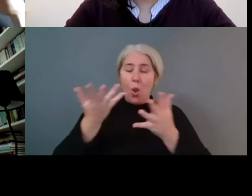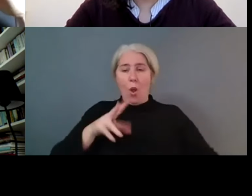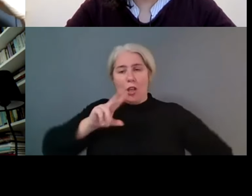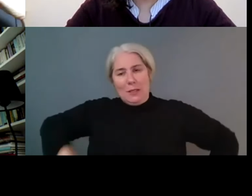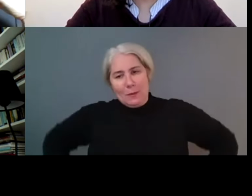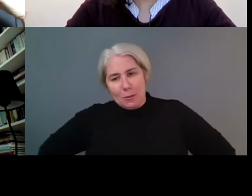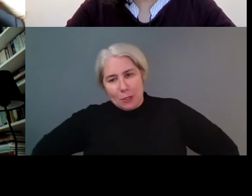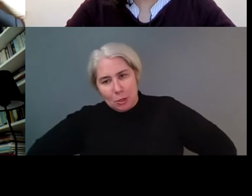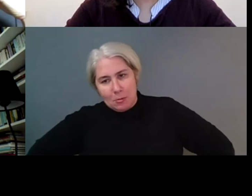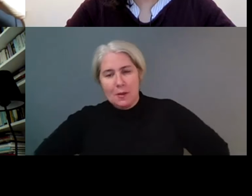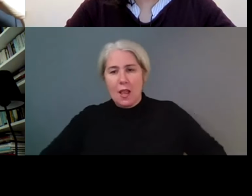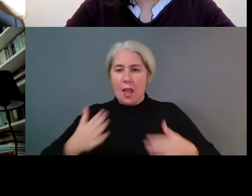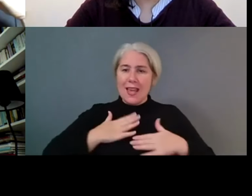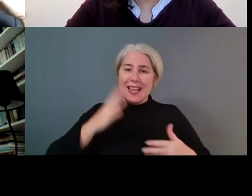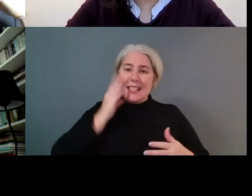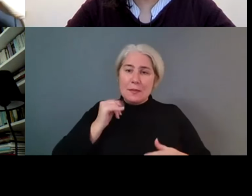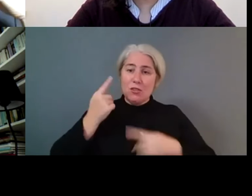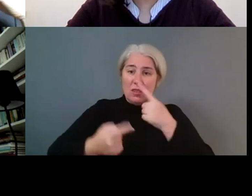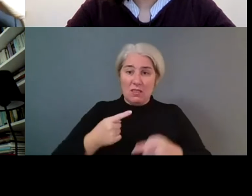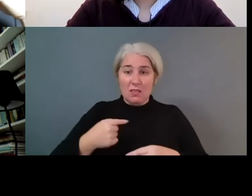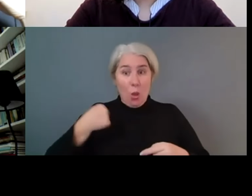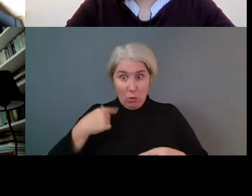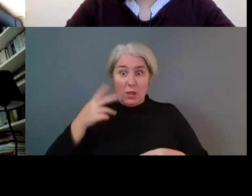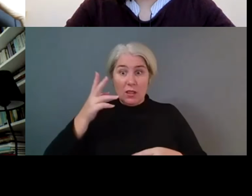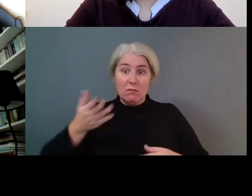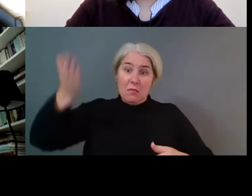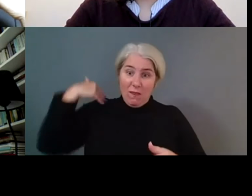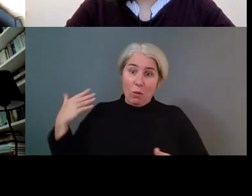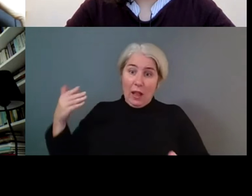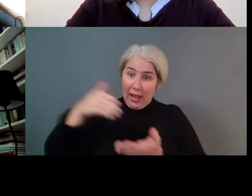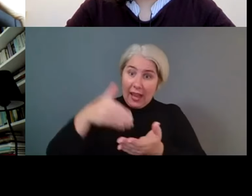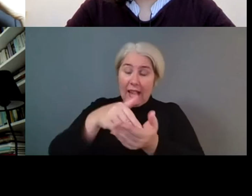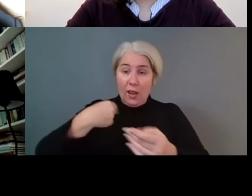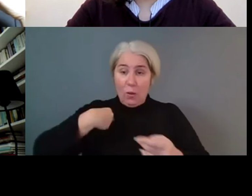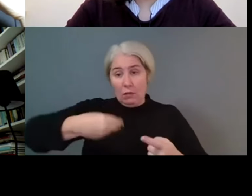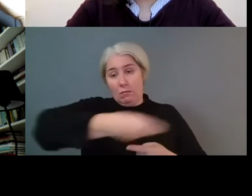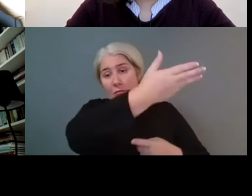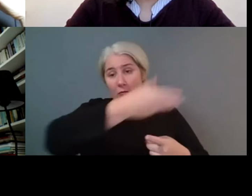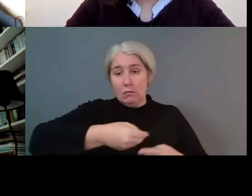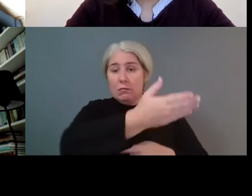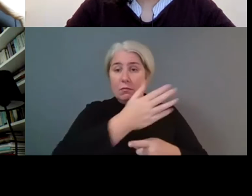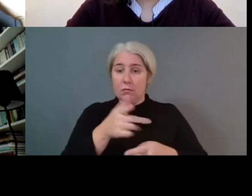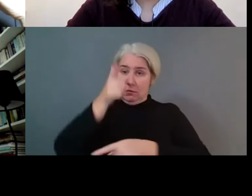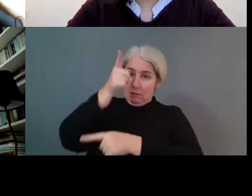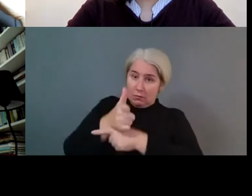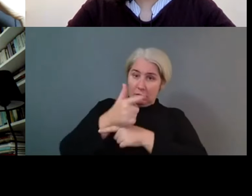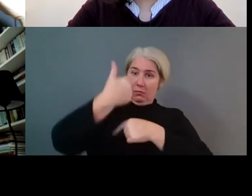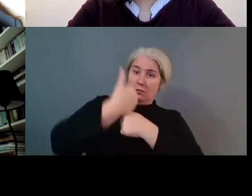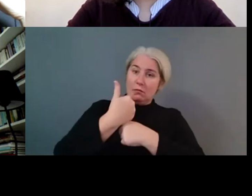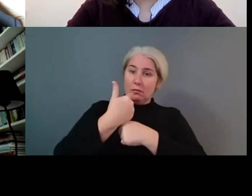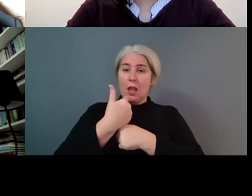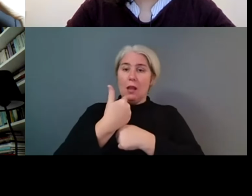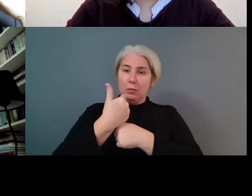useful tool that we used a couple of times. So your testimony can be taped